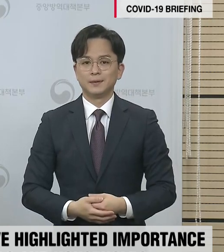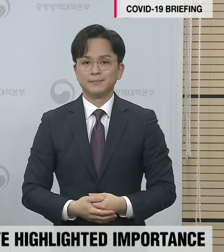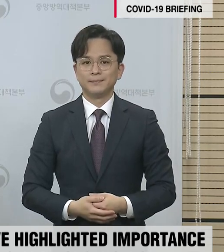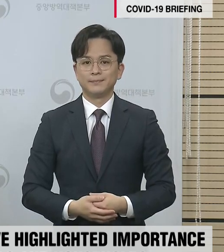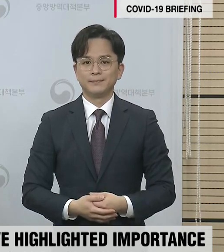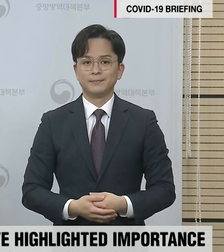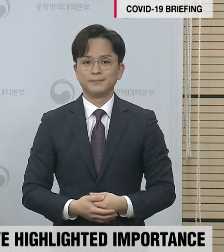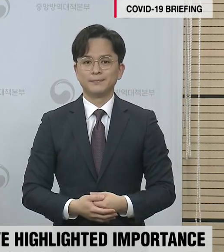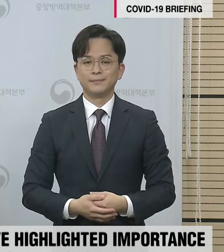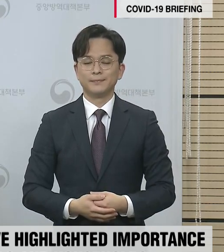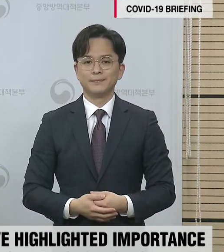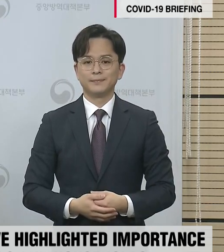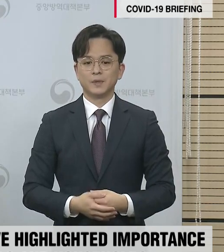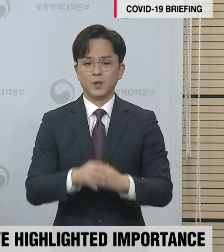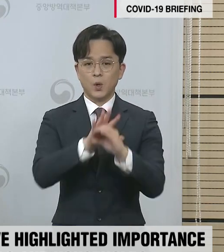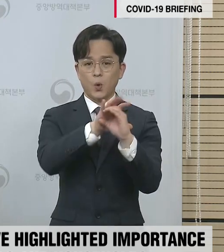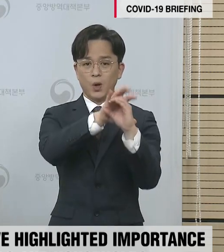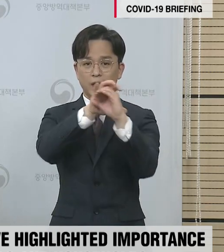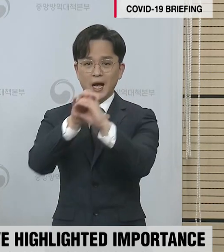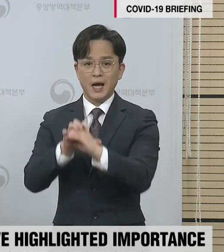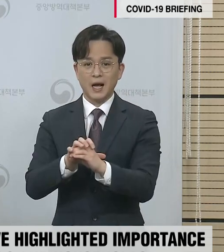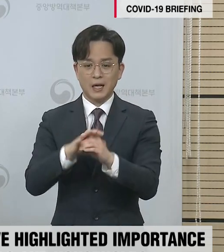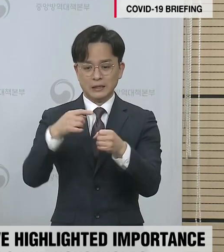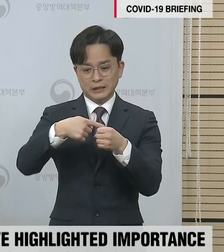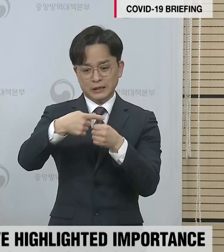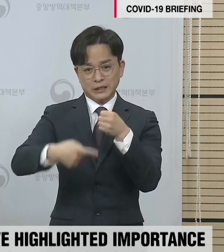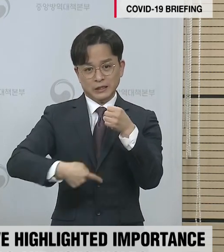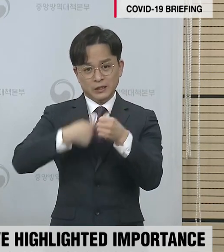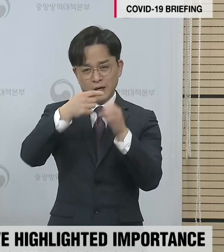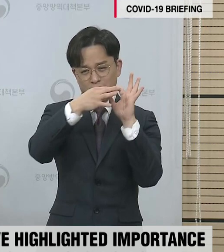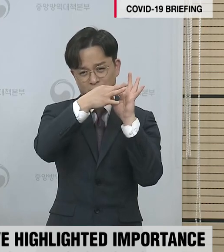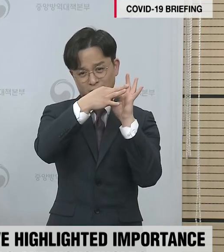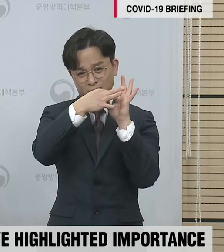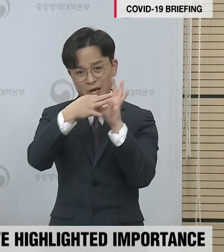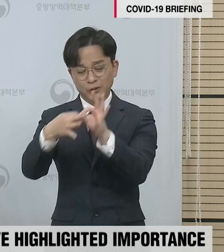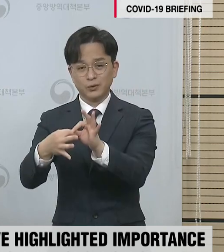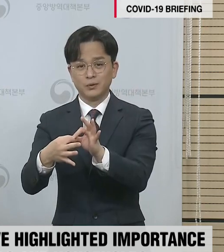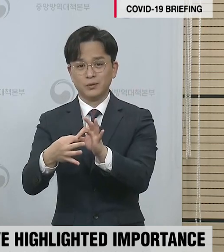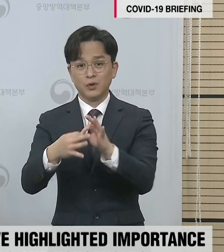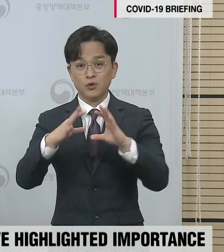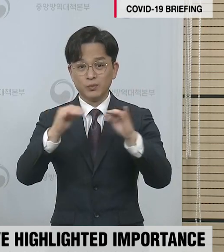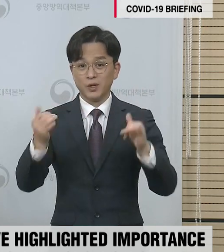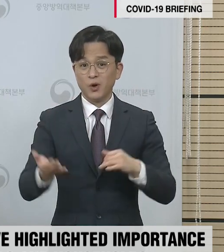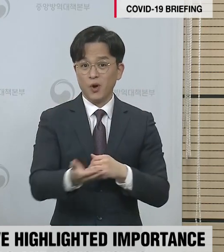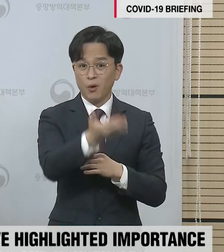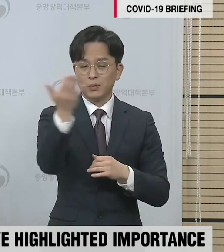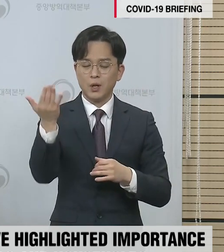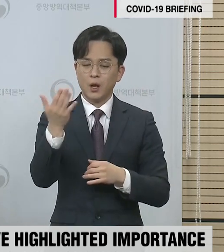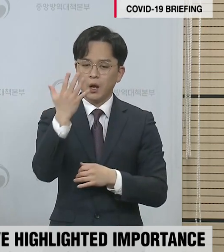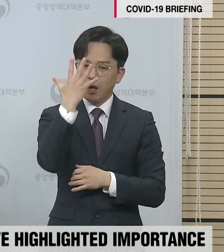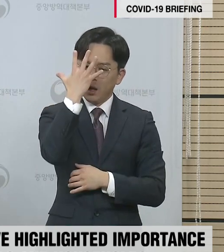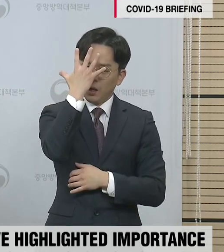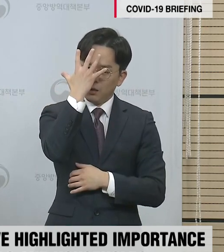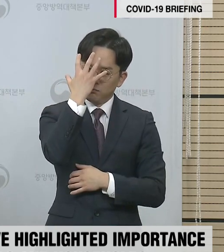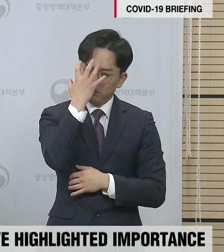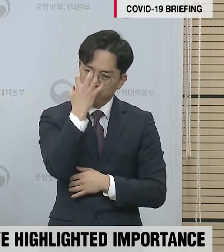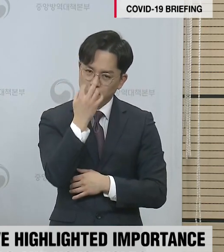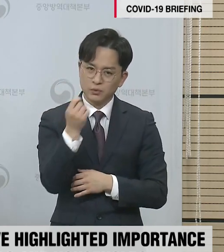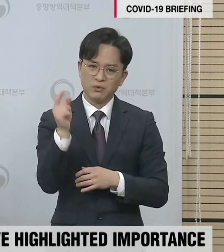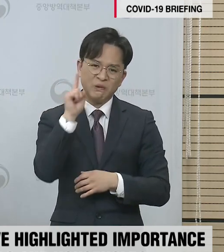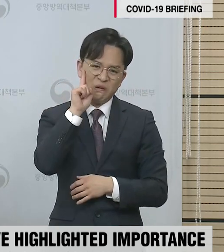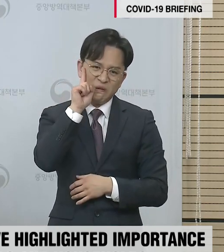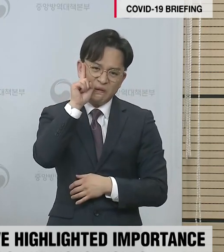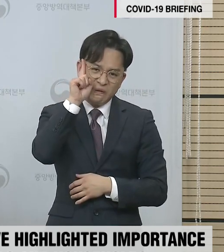measures. Currently, the COVID-19 battle is also being prolonged, and against this backdrop, there are many